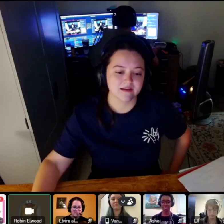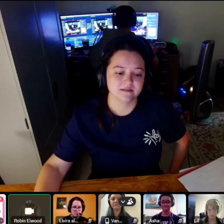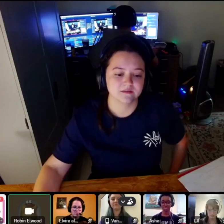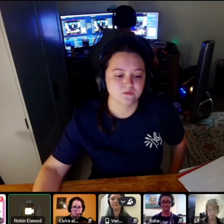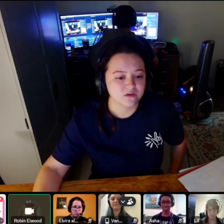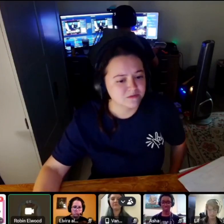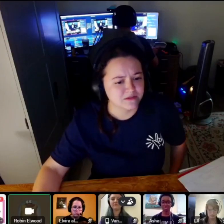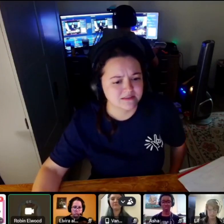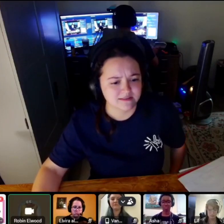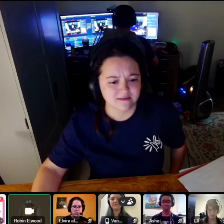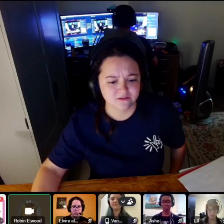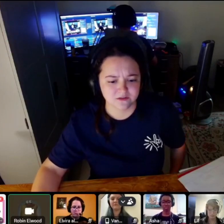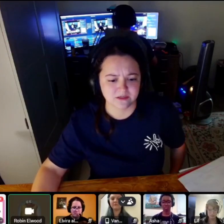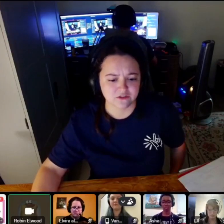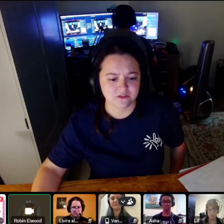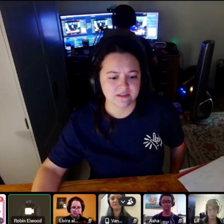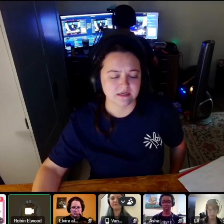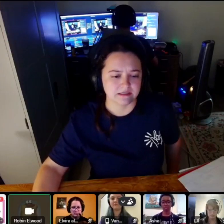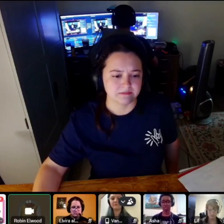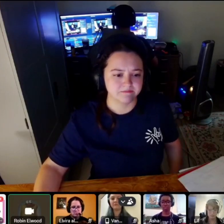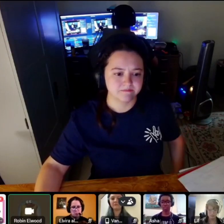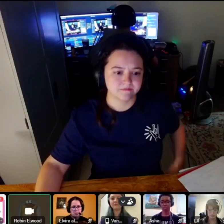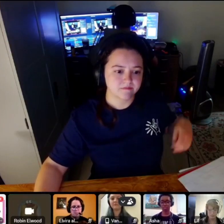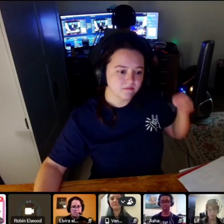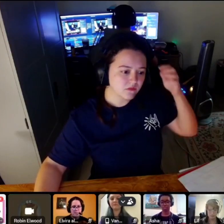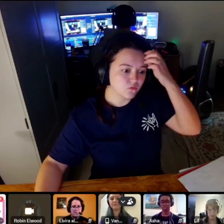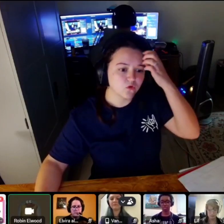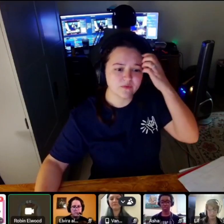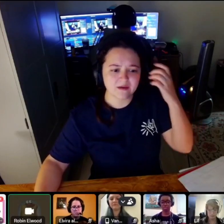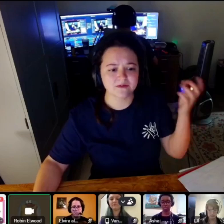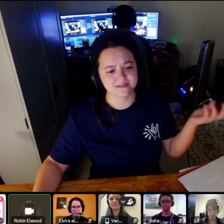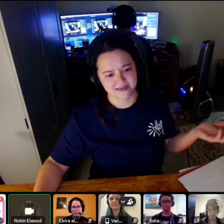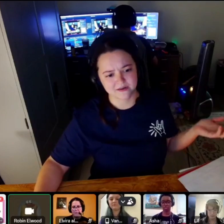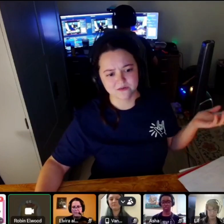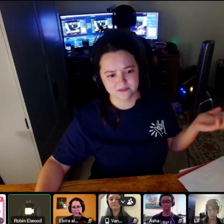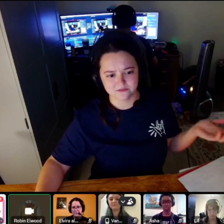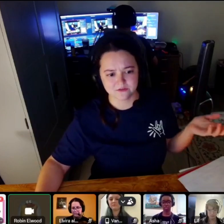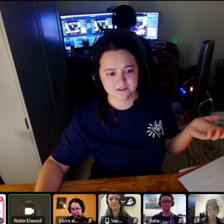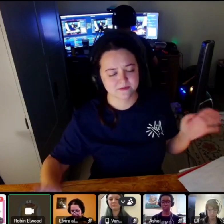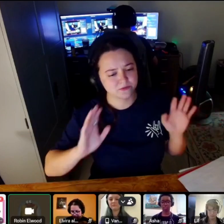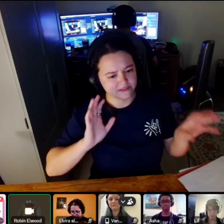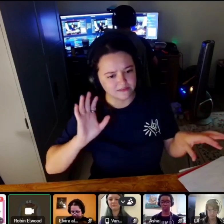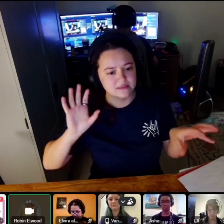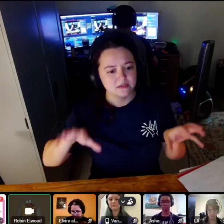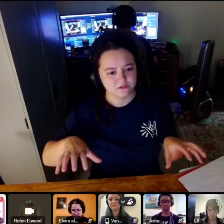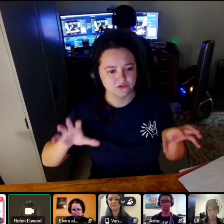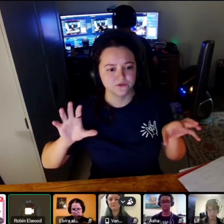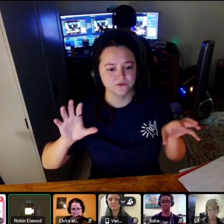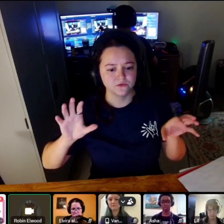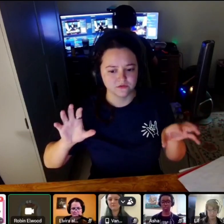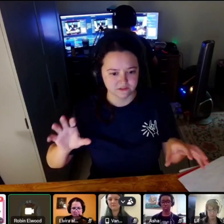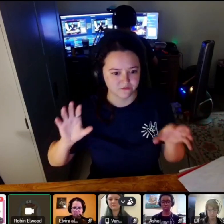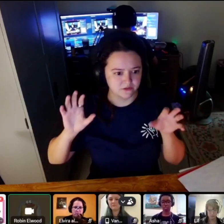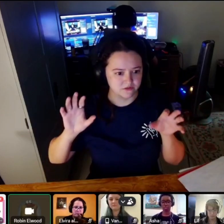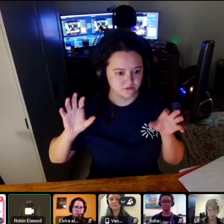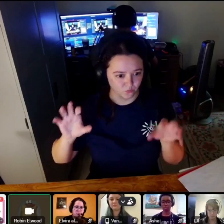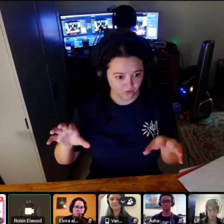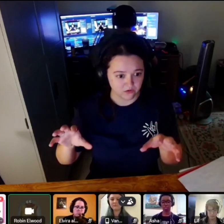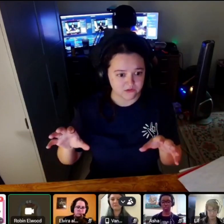And more experienced signers, especially, will be able to tell the difference between two different words whenever